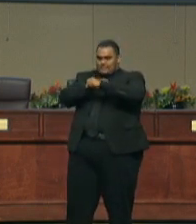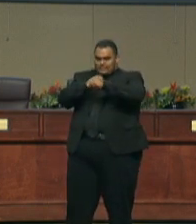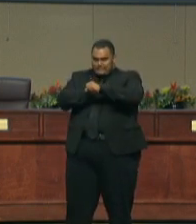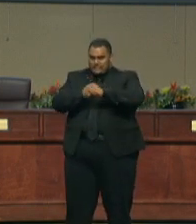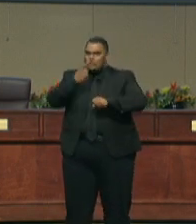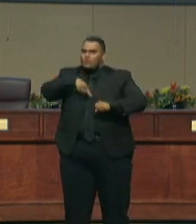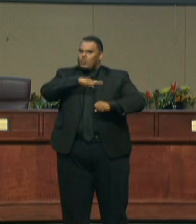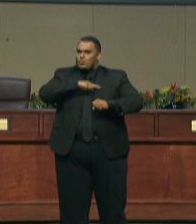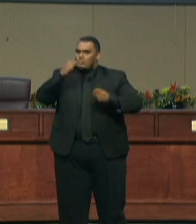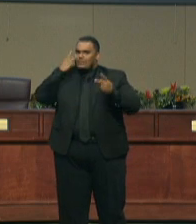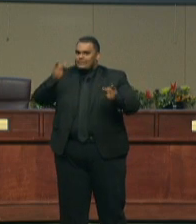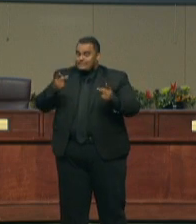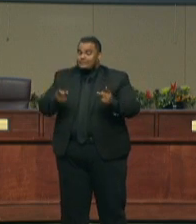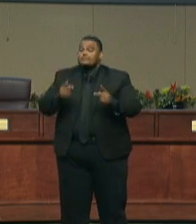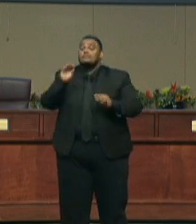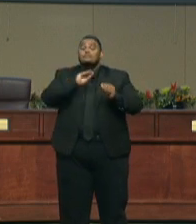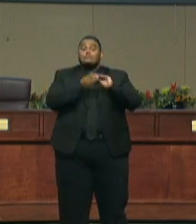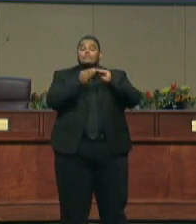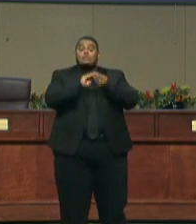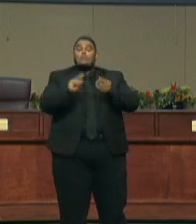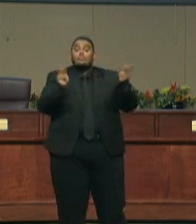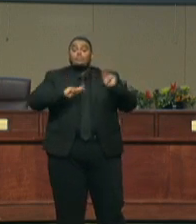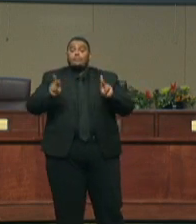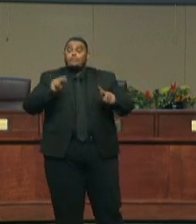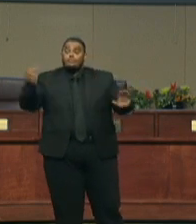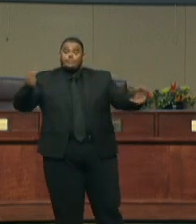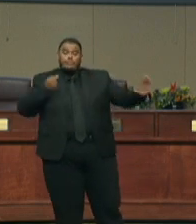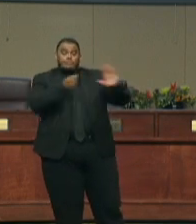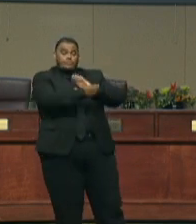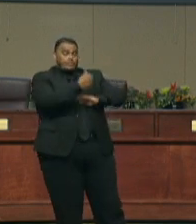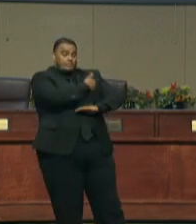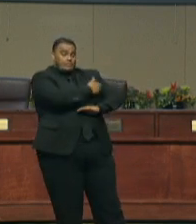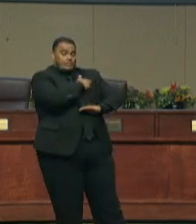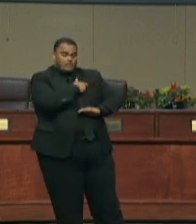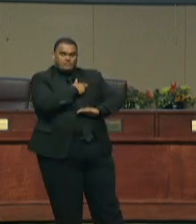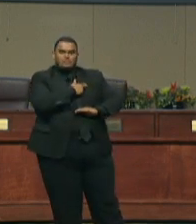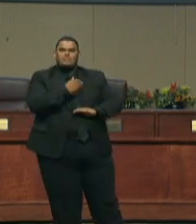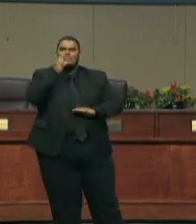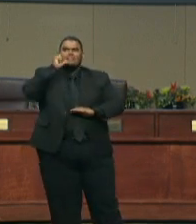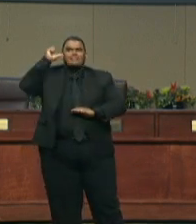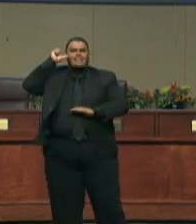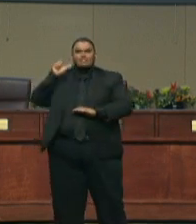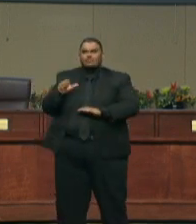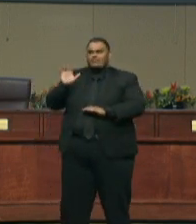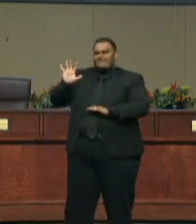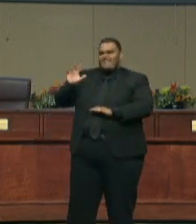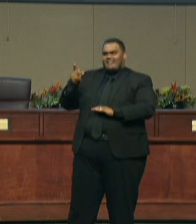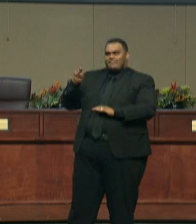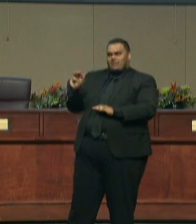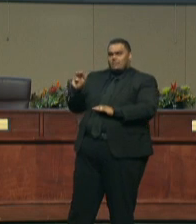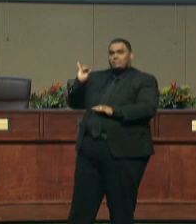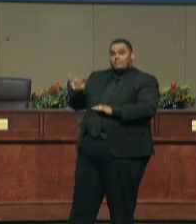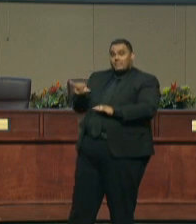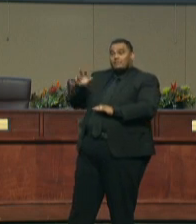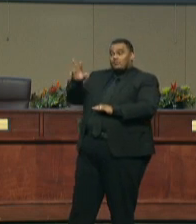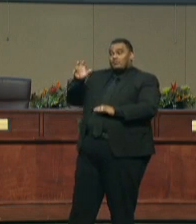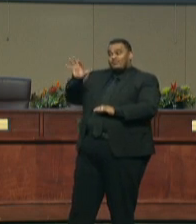the number of hospitalizations, which yesterday at 5 p.m. was 357, even lower than what is in